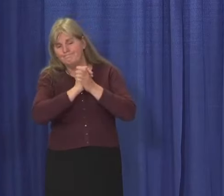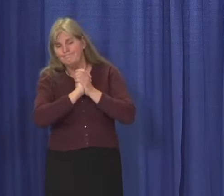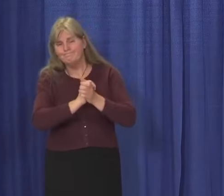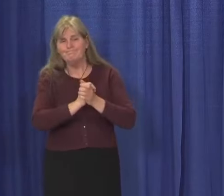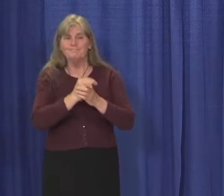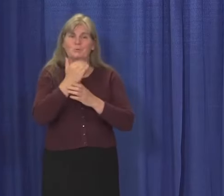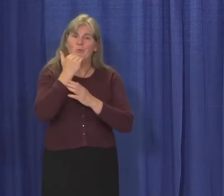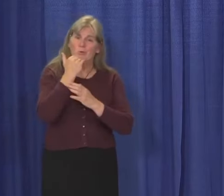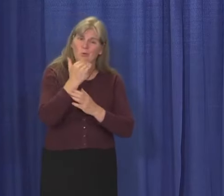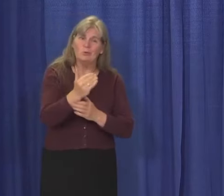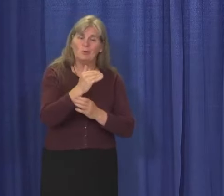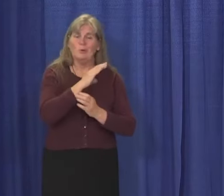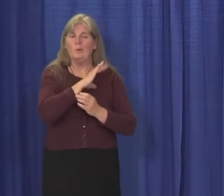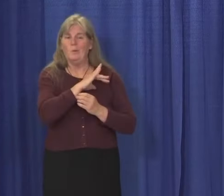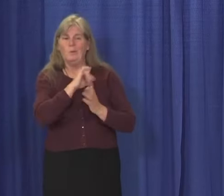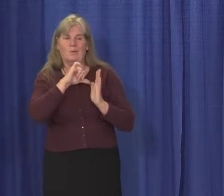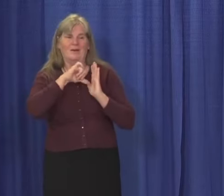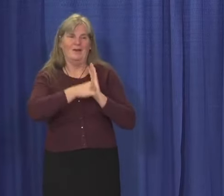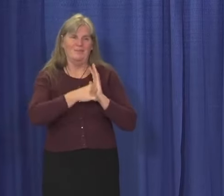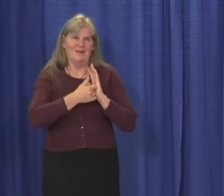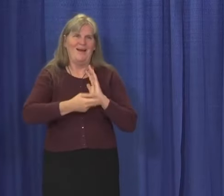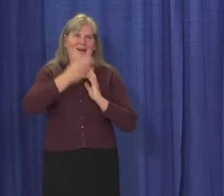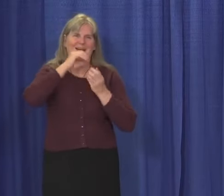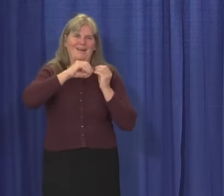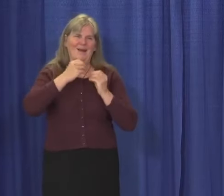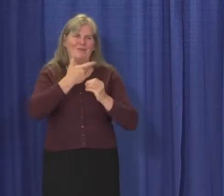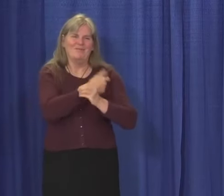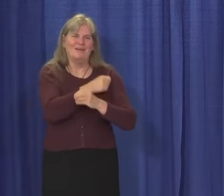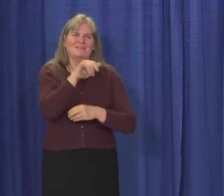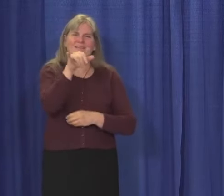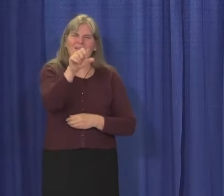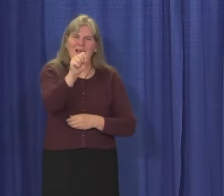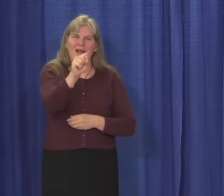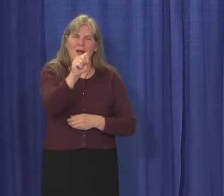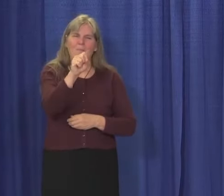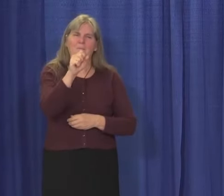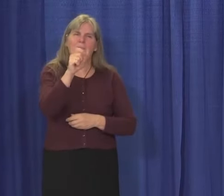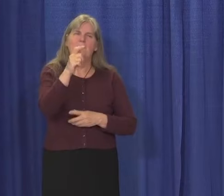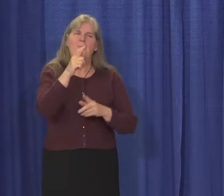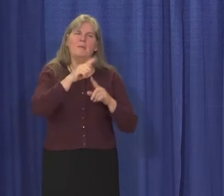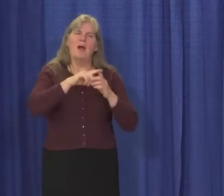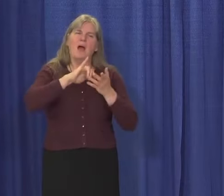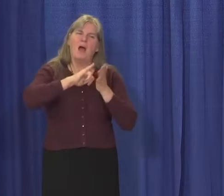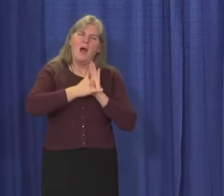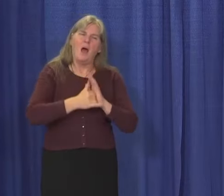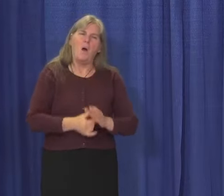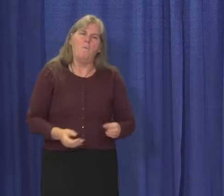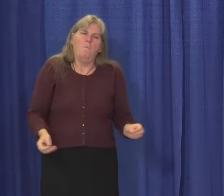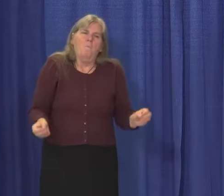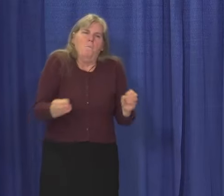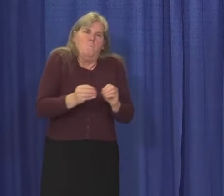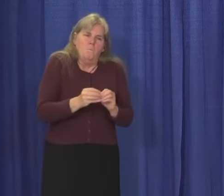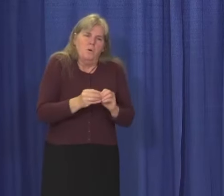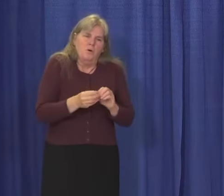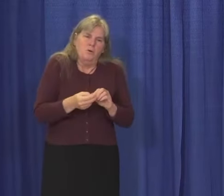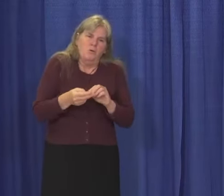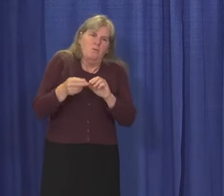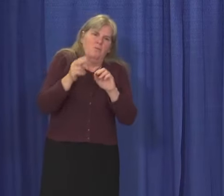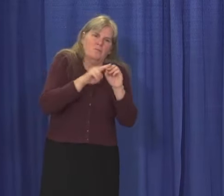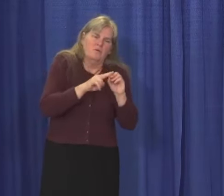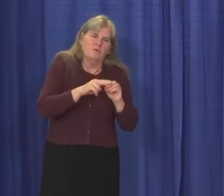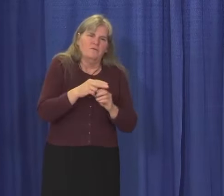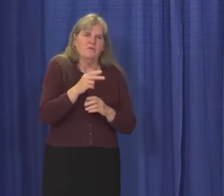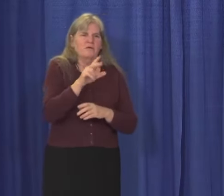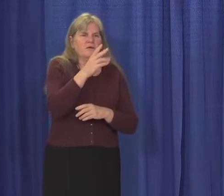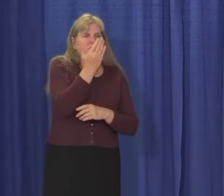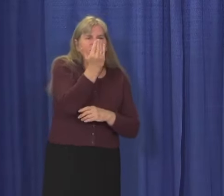it is truly impressive, look at how do we lead the way for the next 15 or